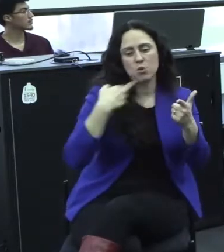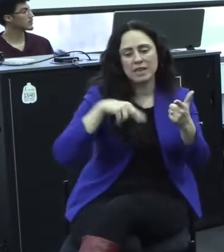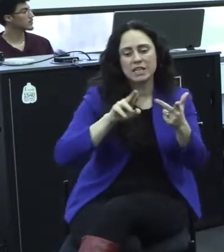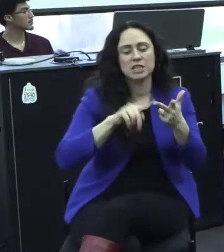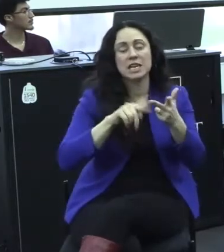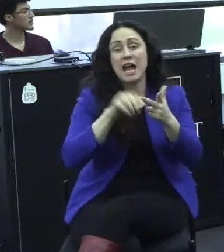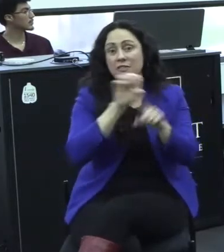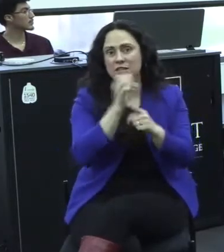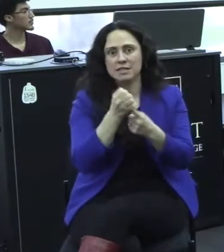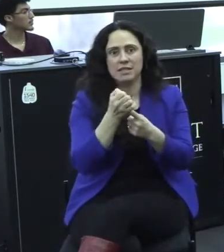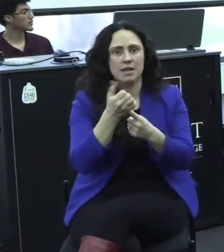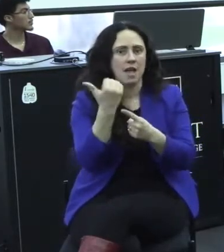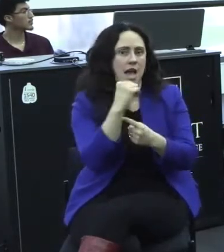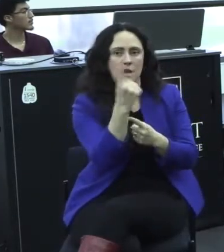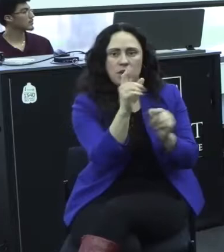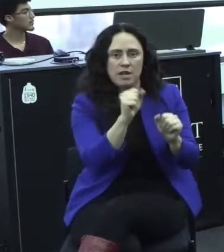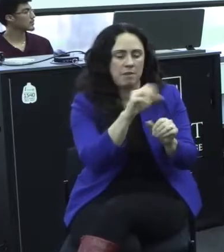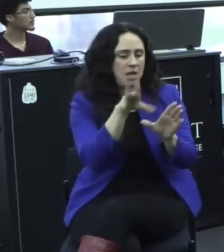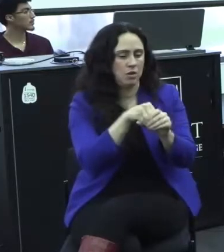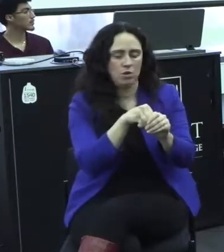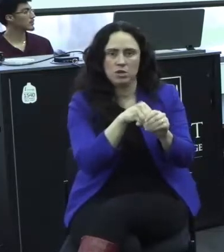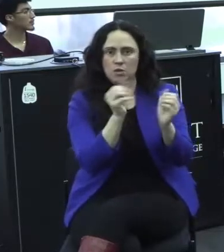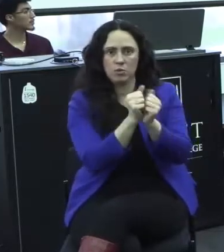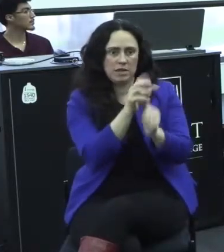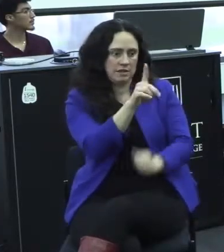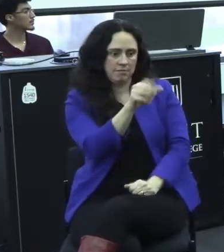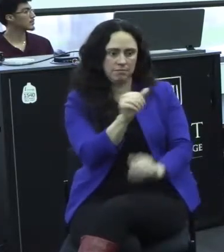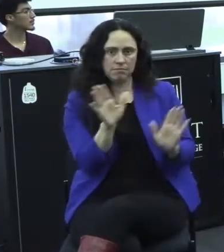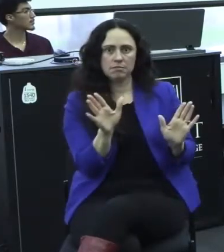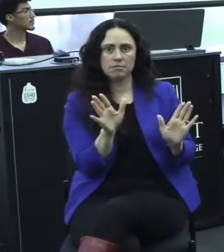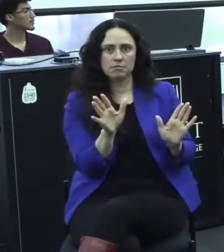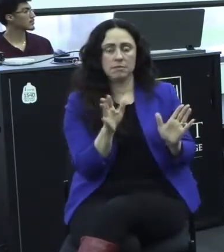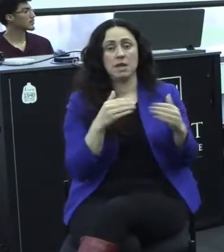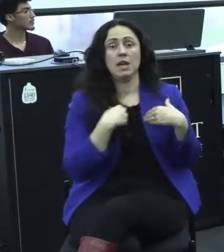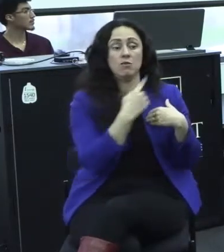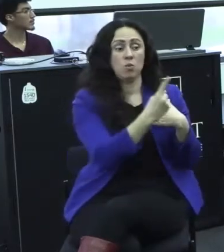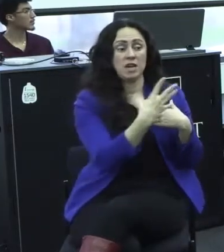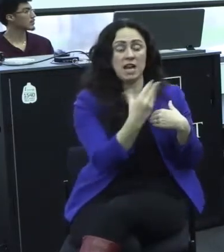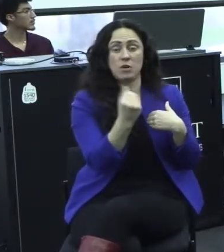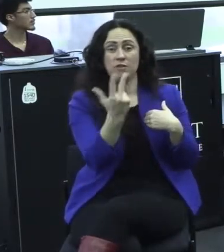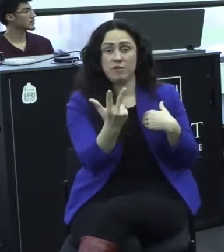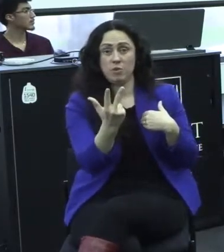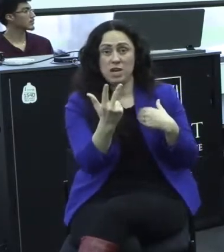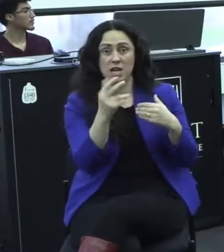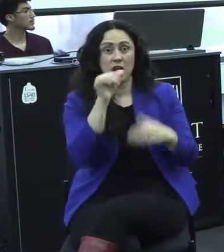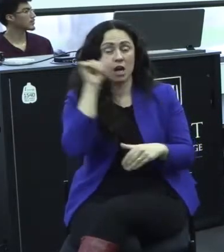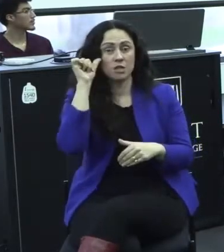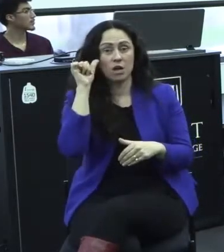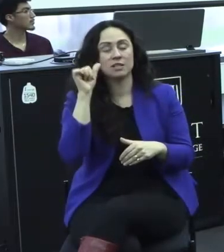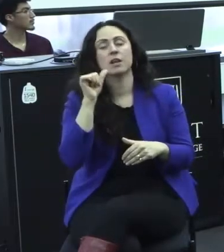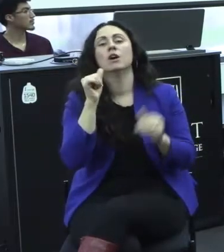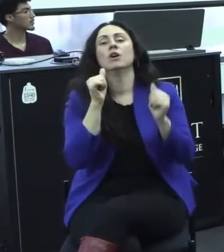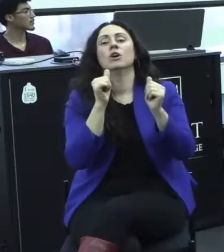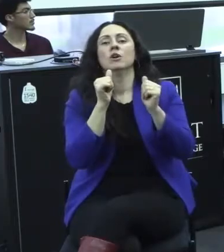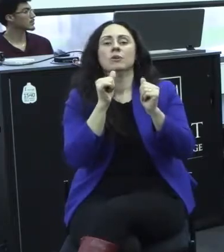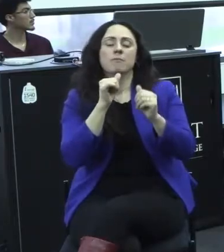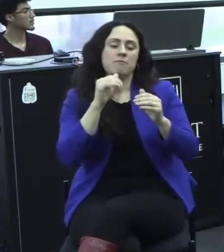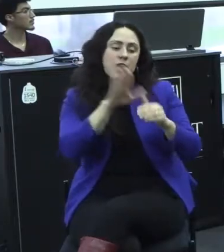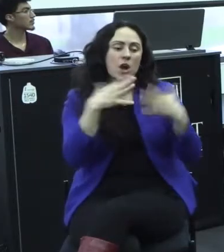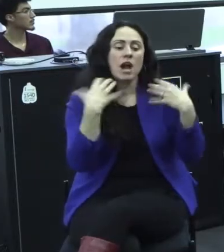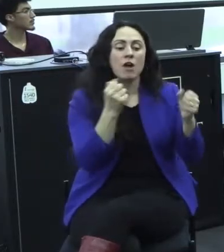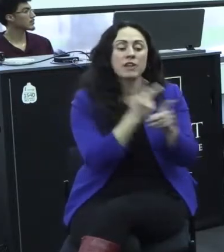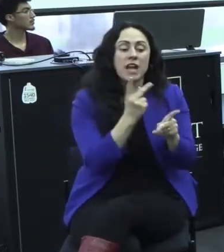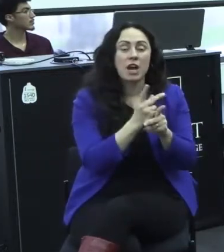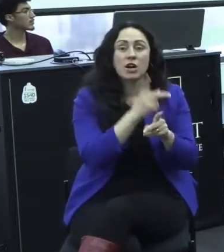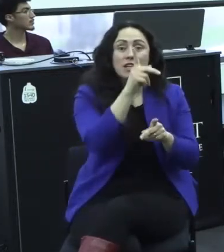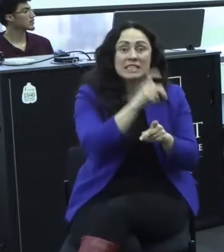any of us could fall into at any time. We have 1 in 3 adults with unmet healthcare needs in the disability community.